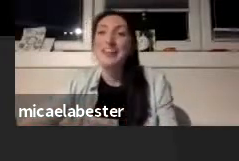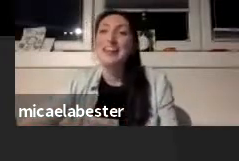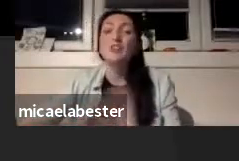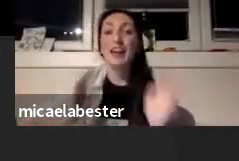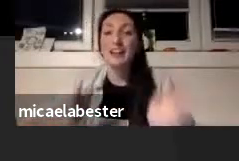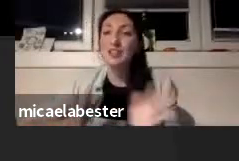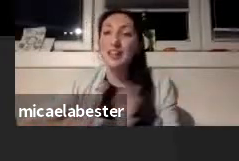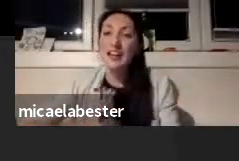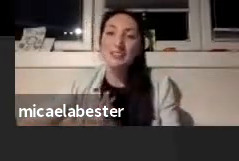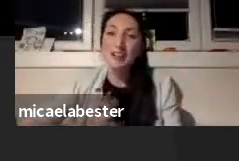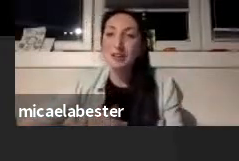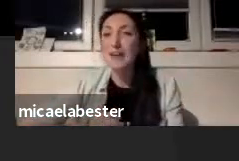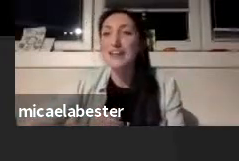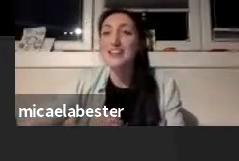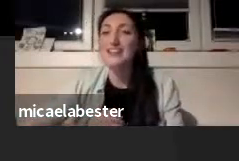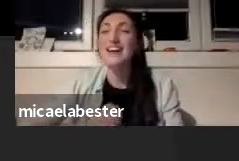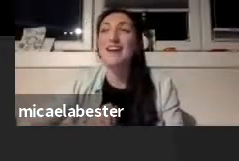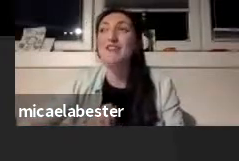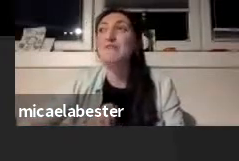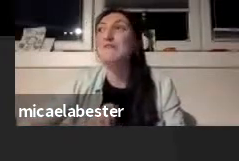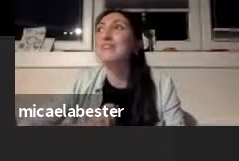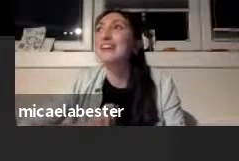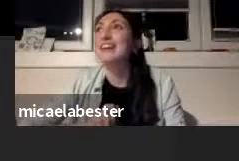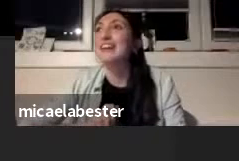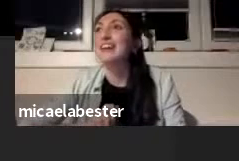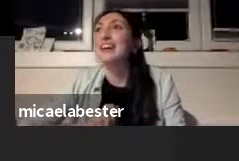fun. So yeah, I just highly recommend